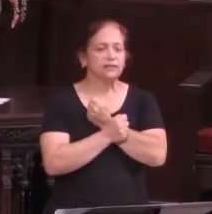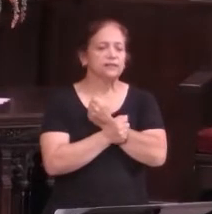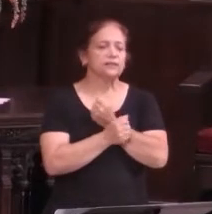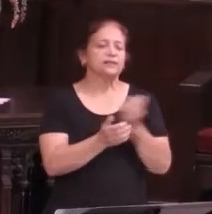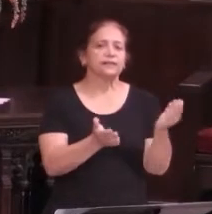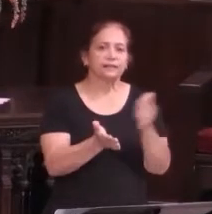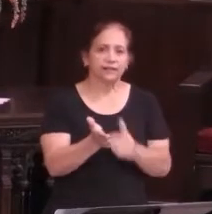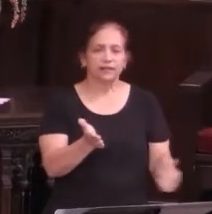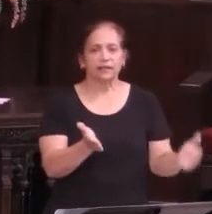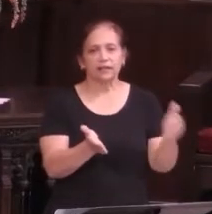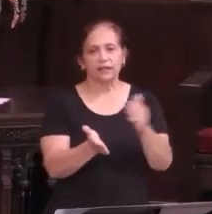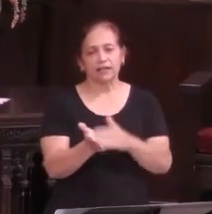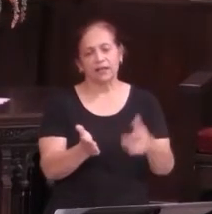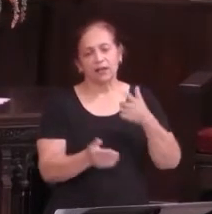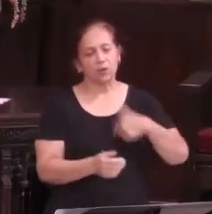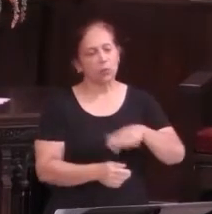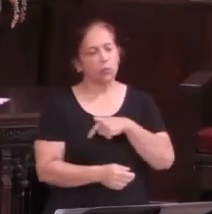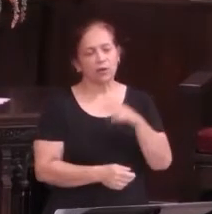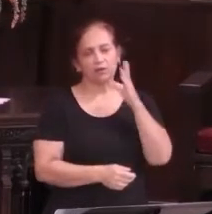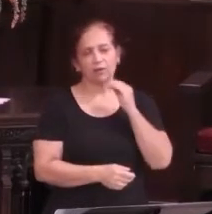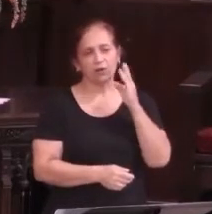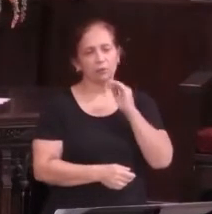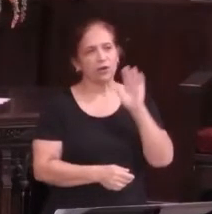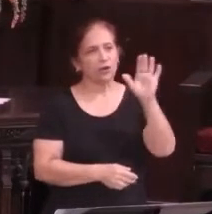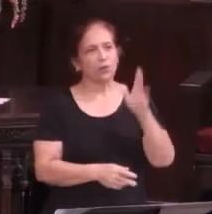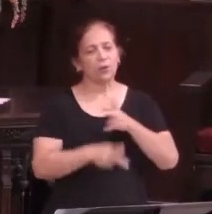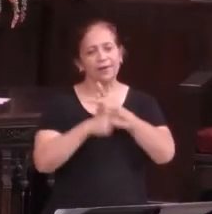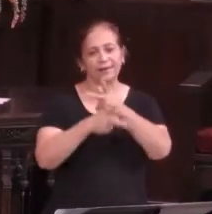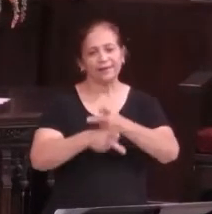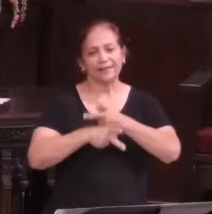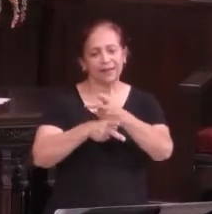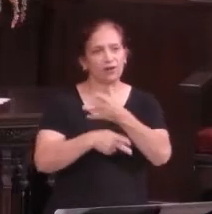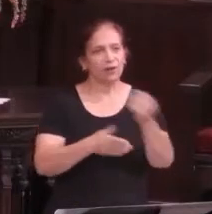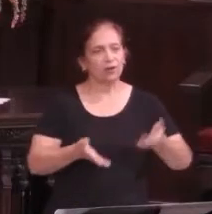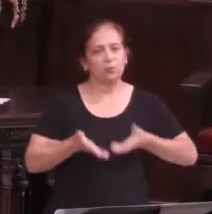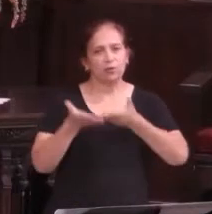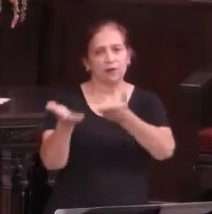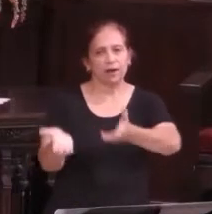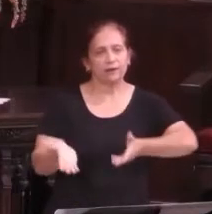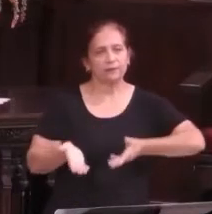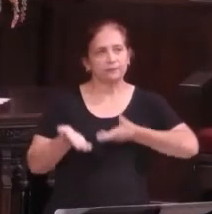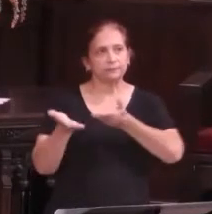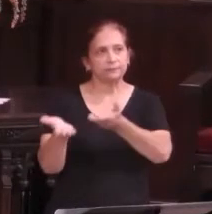Time after time, we have experienced your care and your provision.